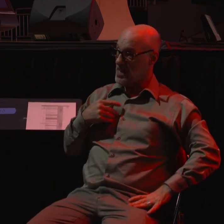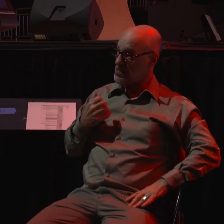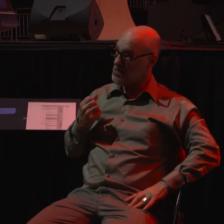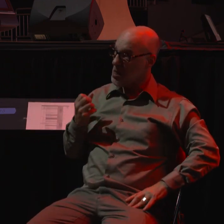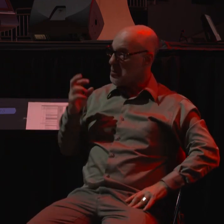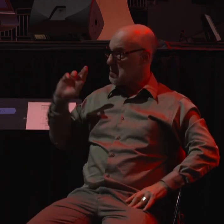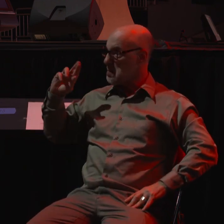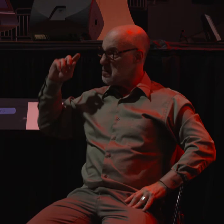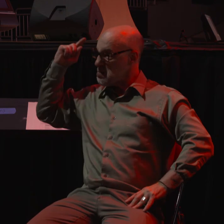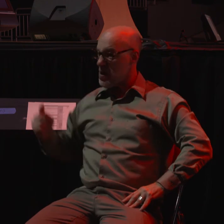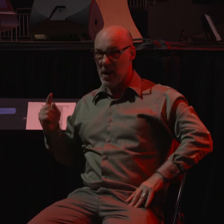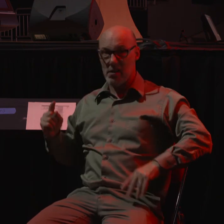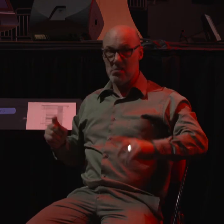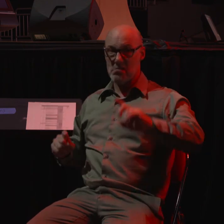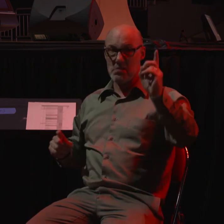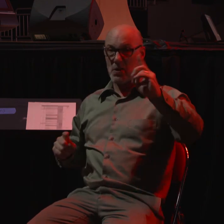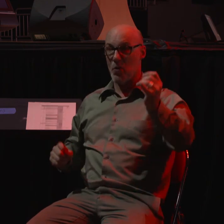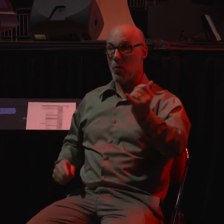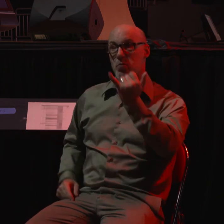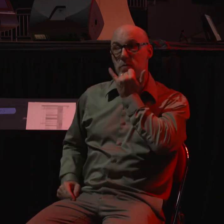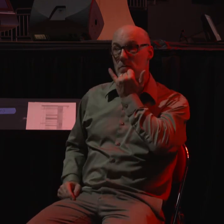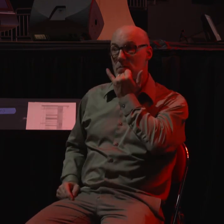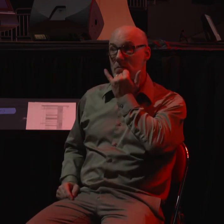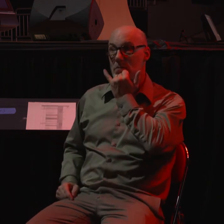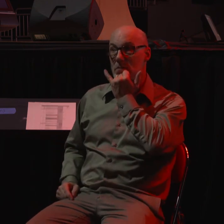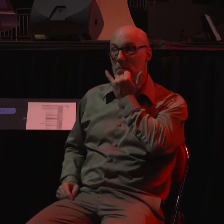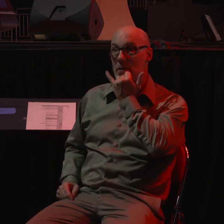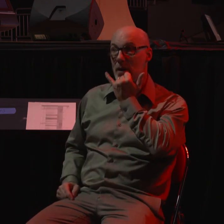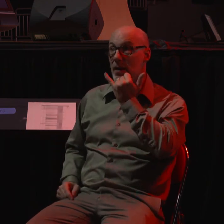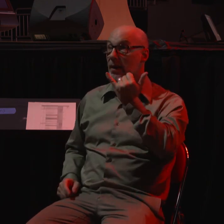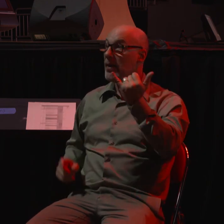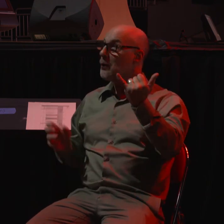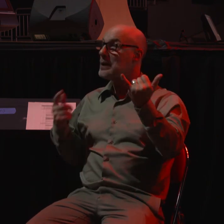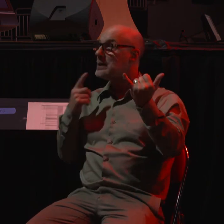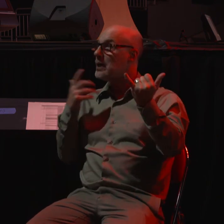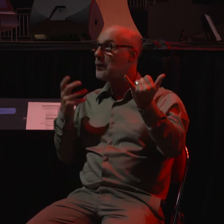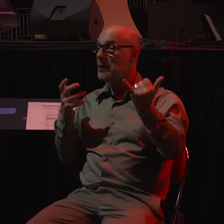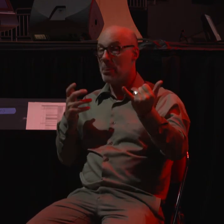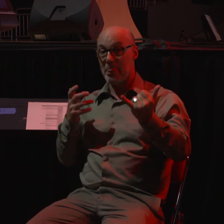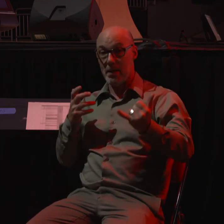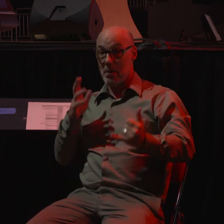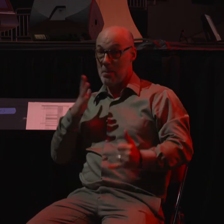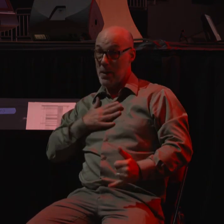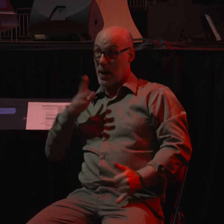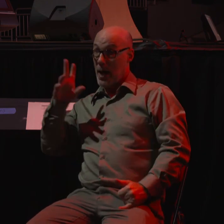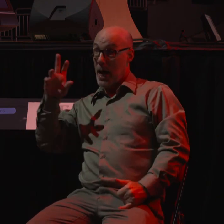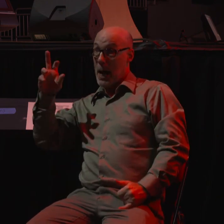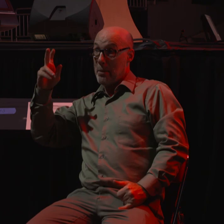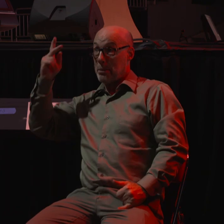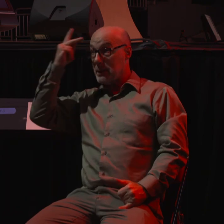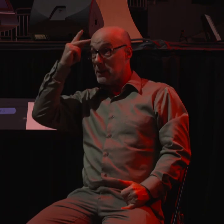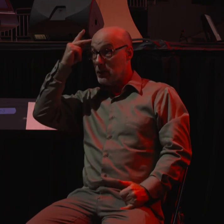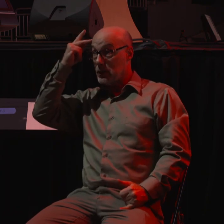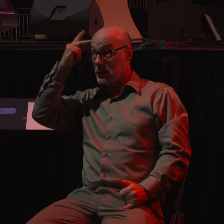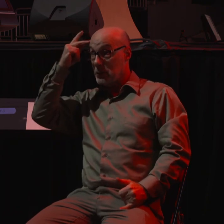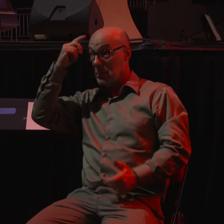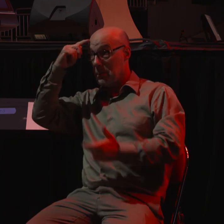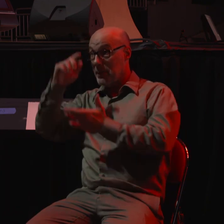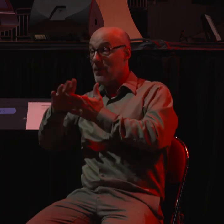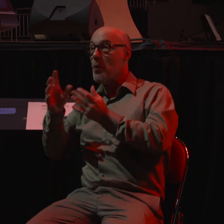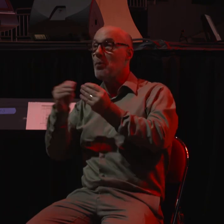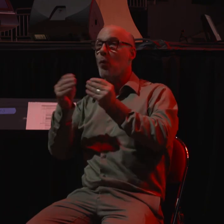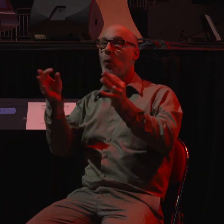political whatevers, this political commitment is more important to me than my fellowship with